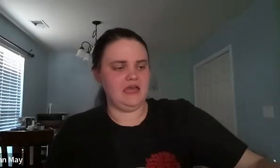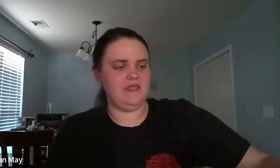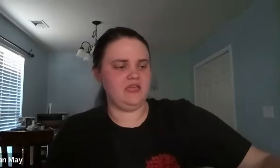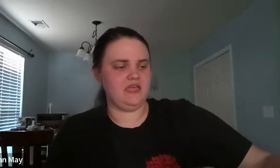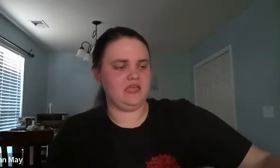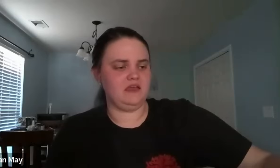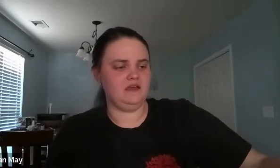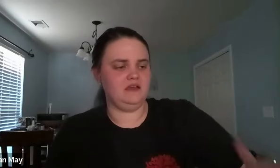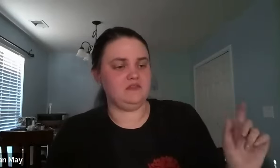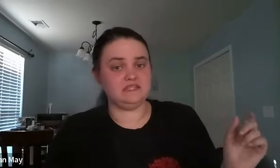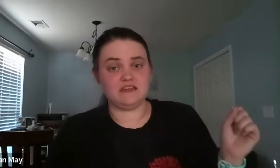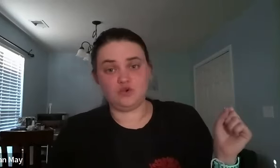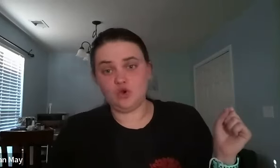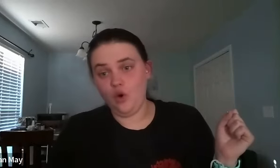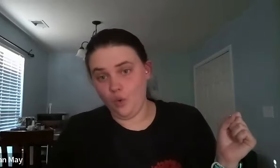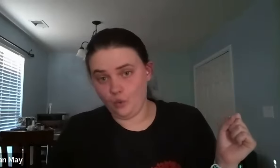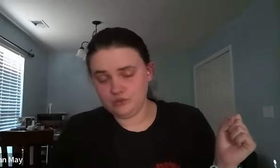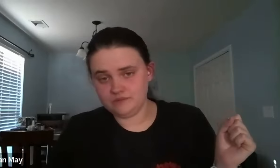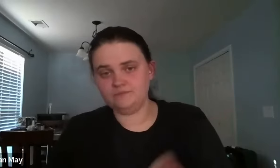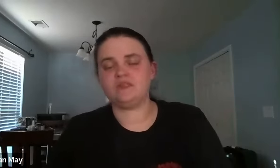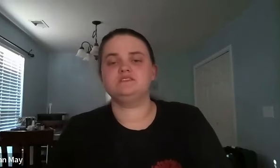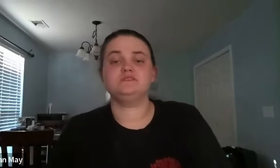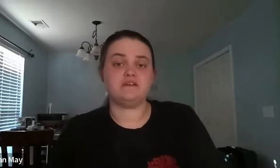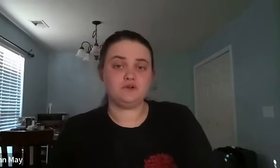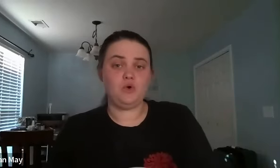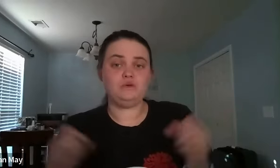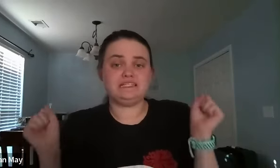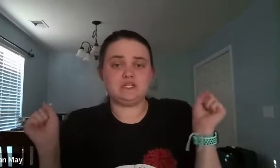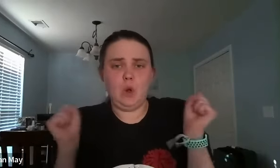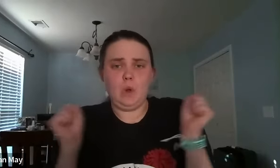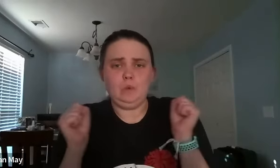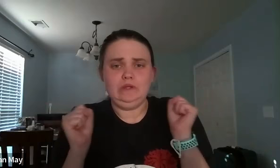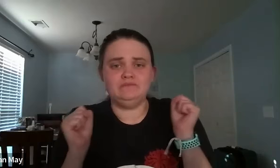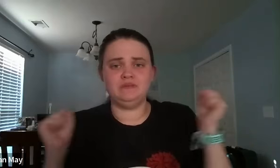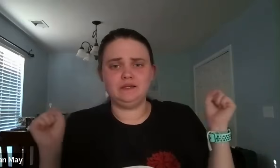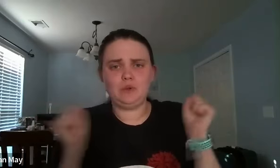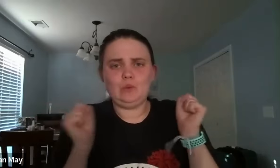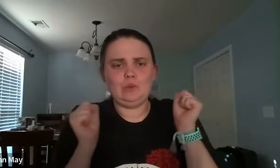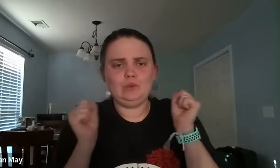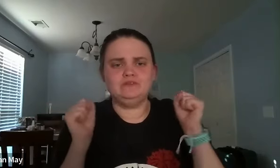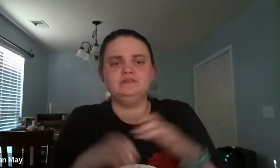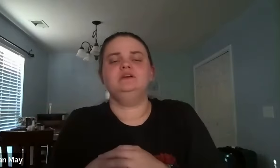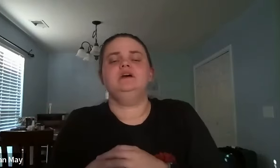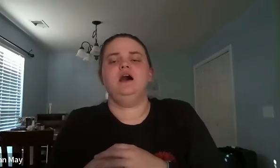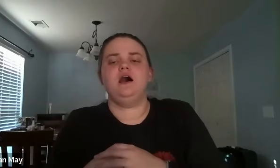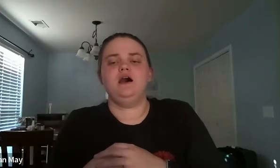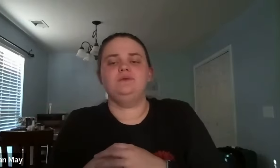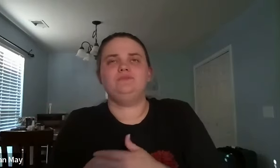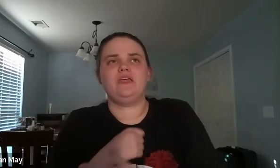And then the sign for cold. So the sign for cold is cold, cold.